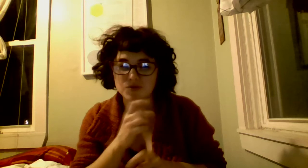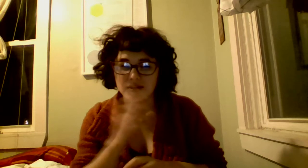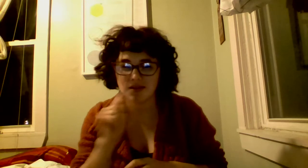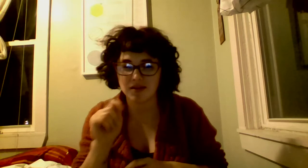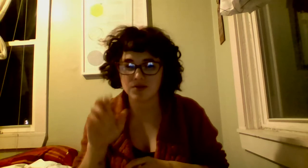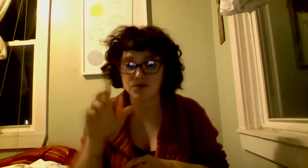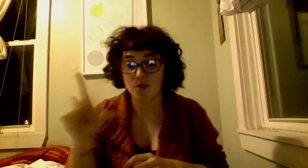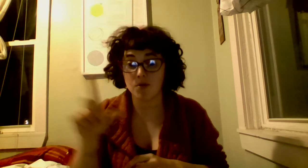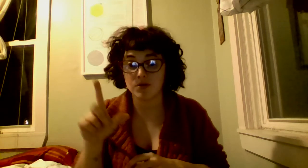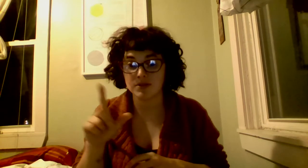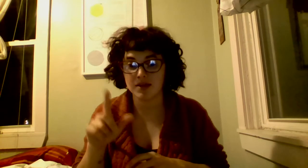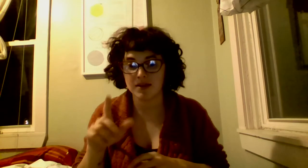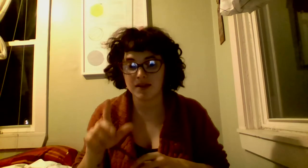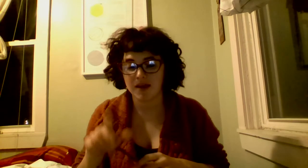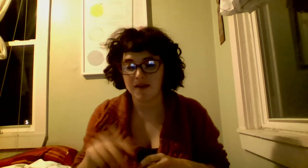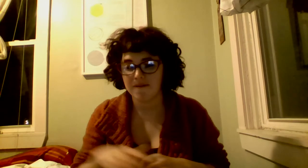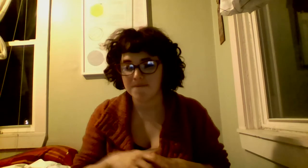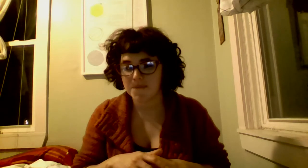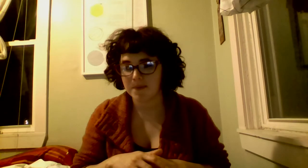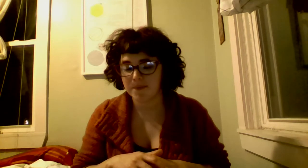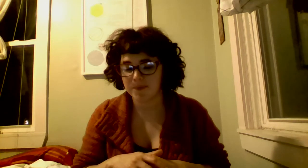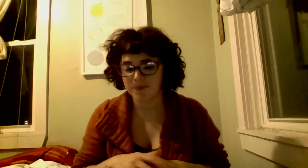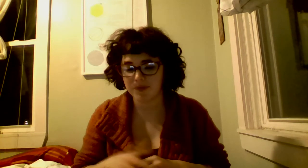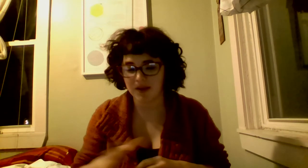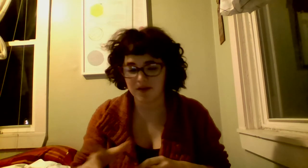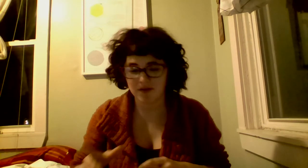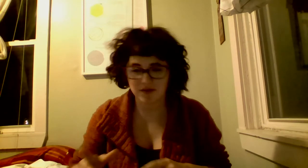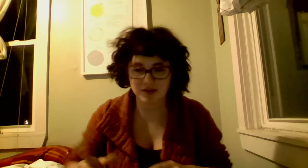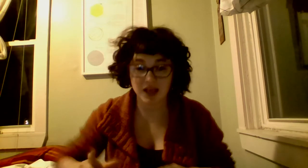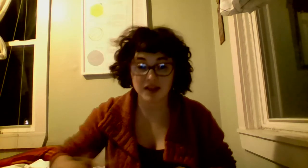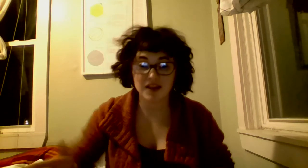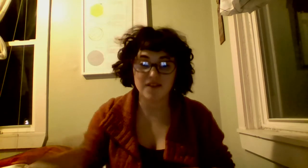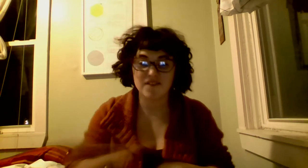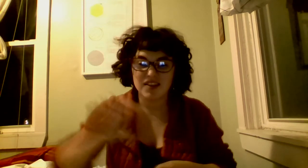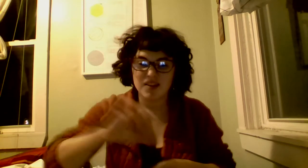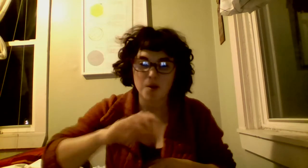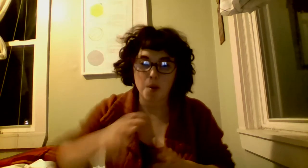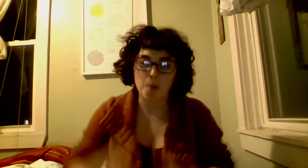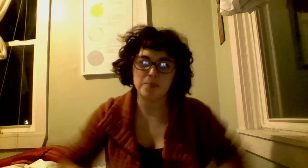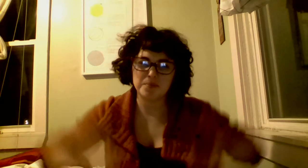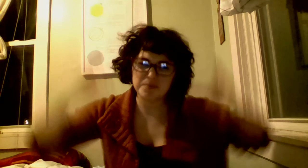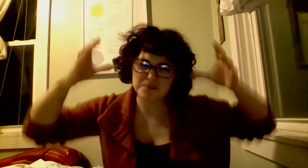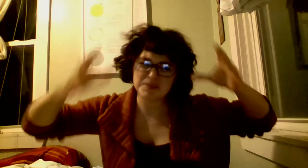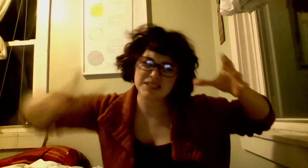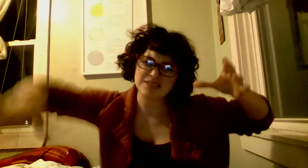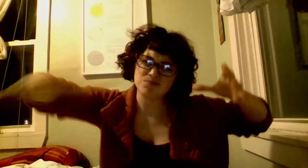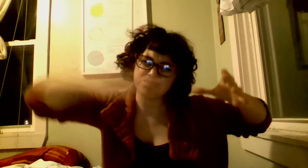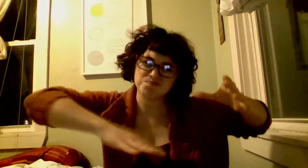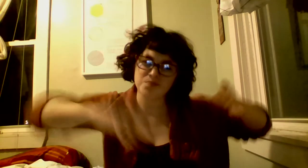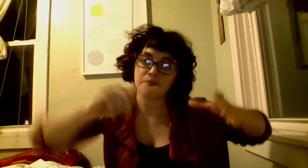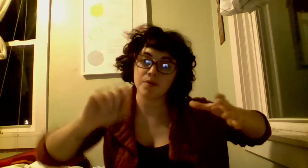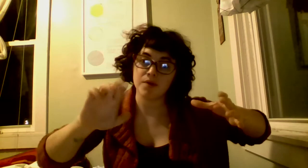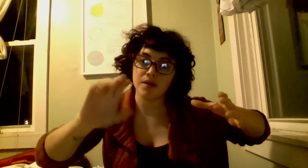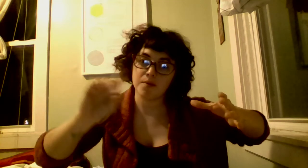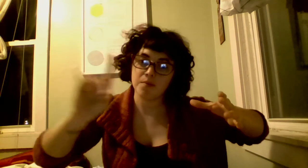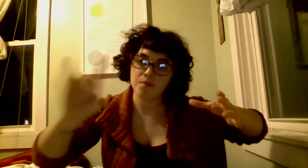porridge. And when they were ready to sit down, the troll said, "Oh, this will be nice. I'm so hungry." And he grabbed that big pot and he carried it